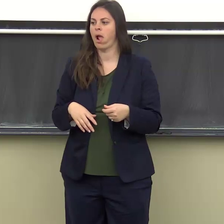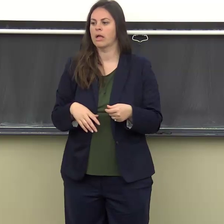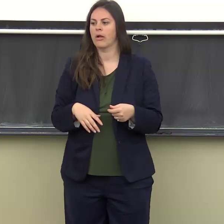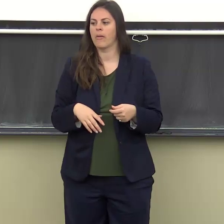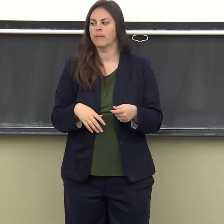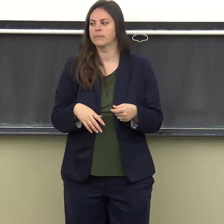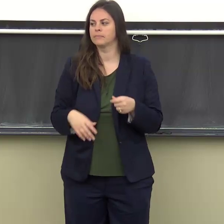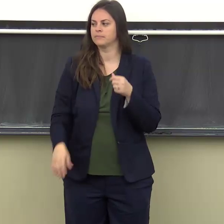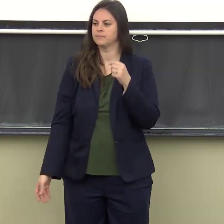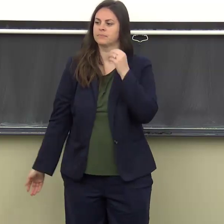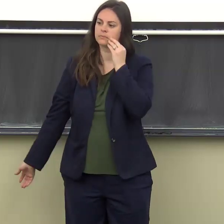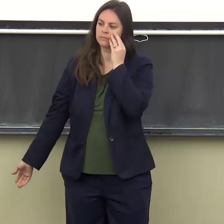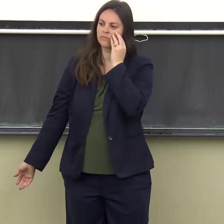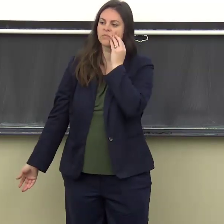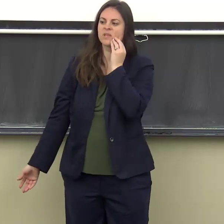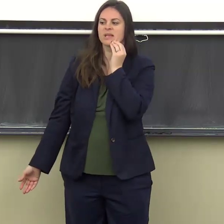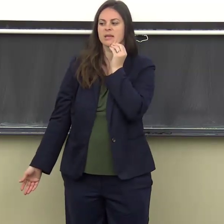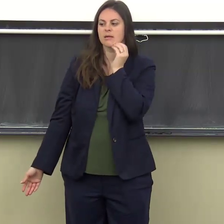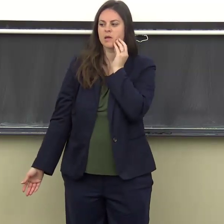Yeah, Peter has the,